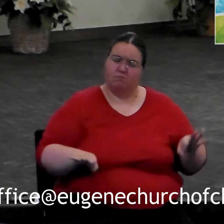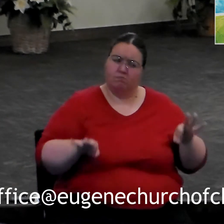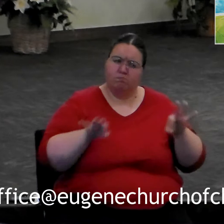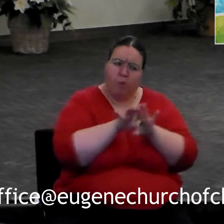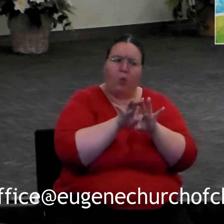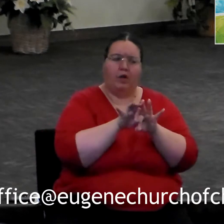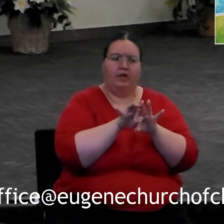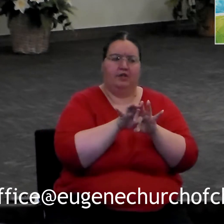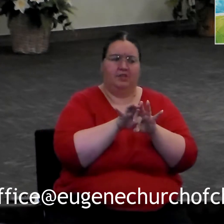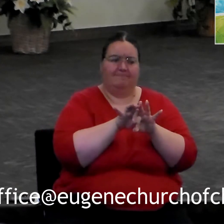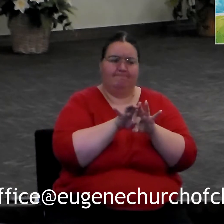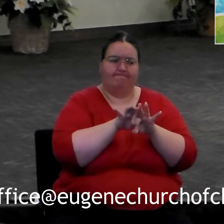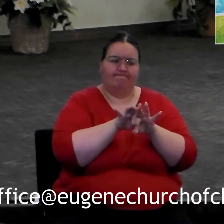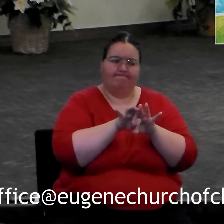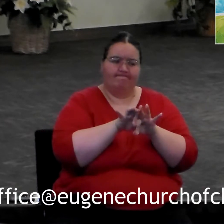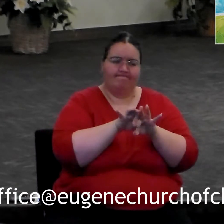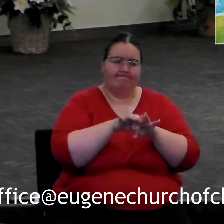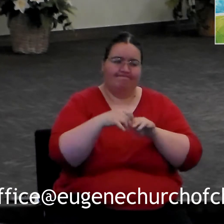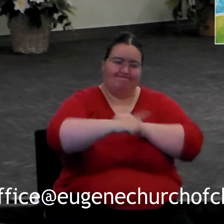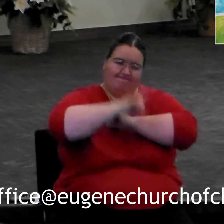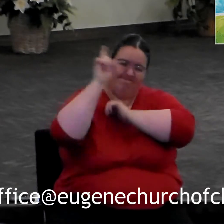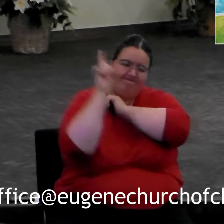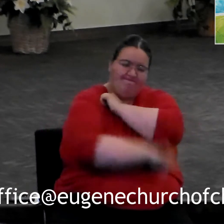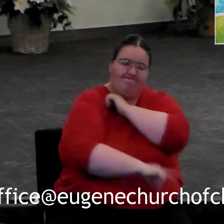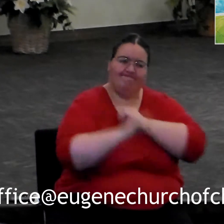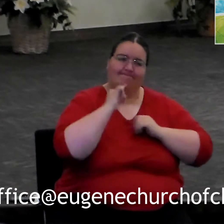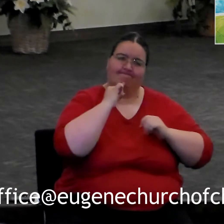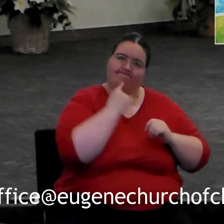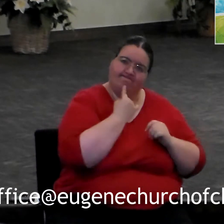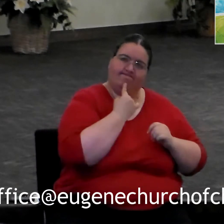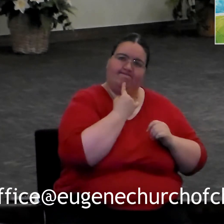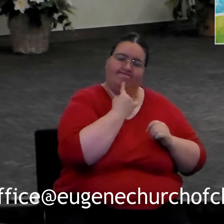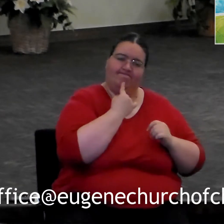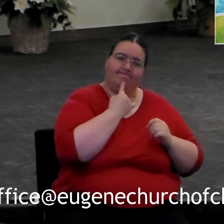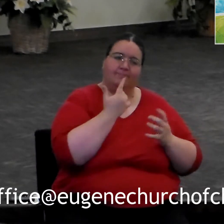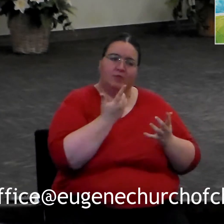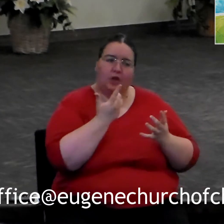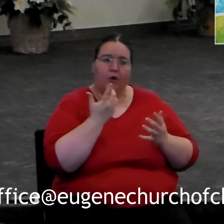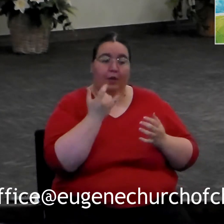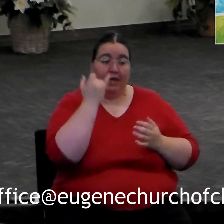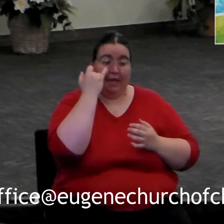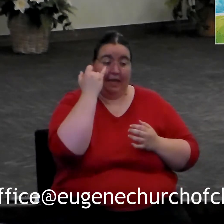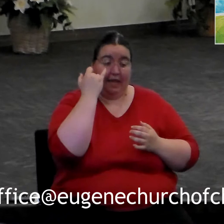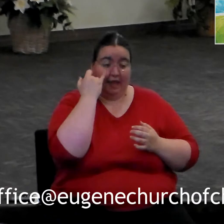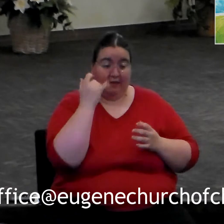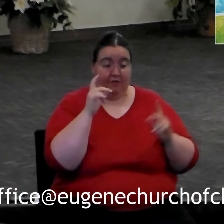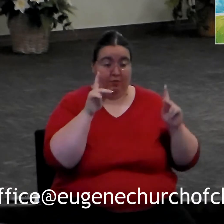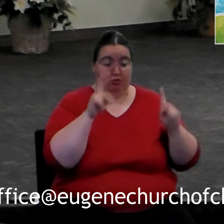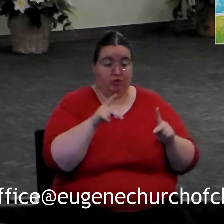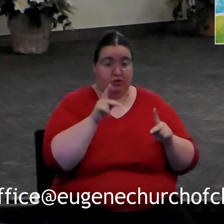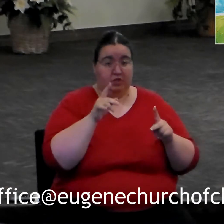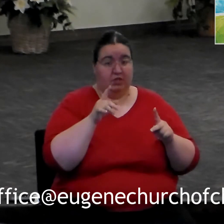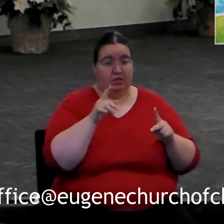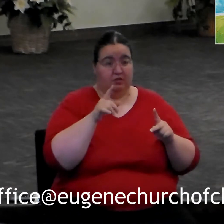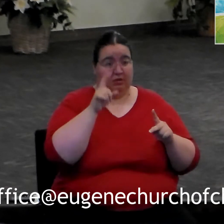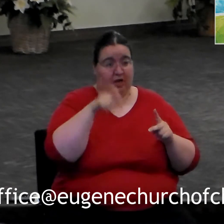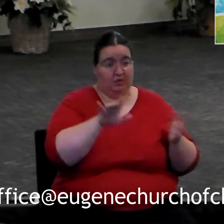the cross to carry, sometimes the whole thing. And so you would see people walking through the city square carrying this lumber on their back